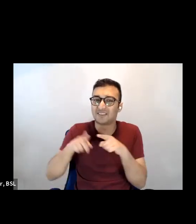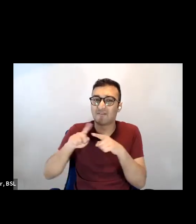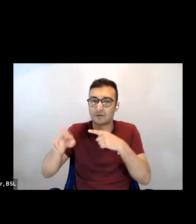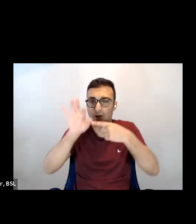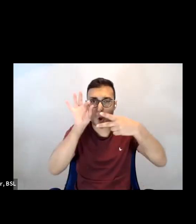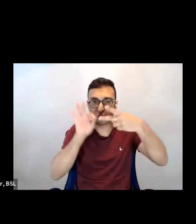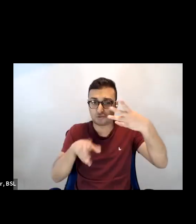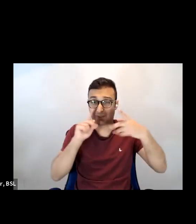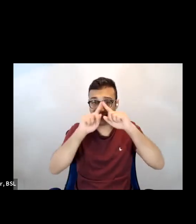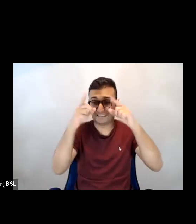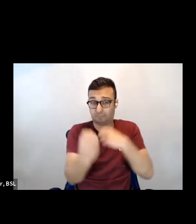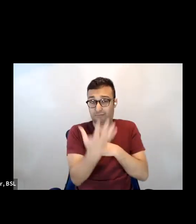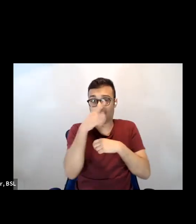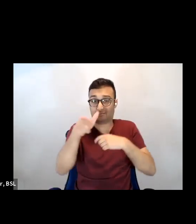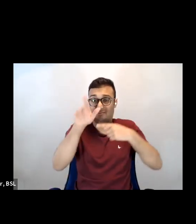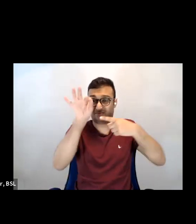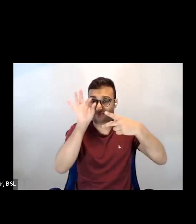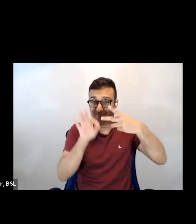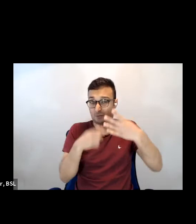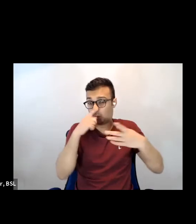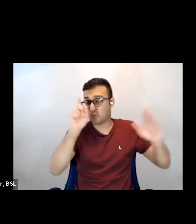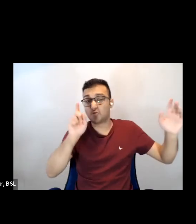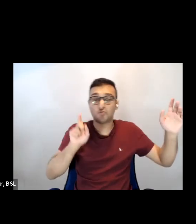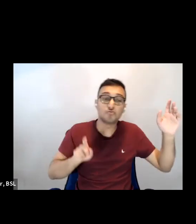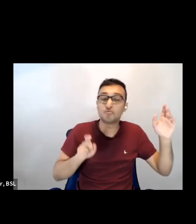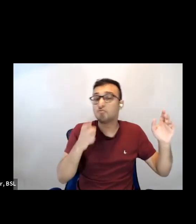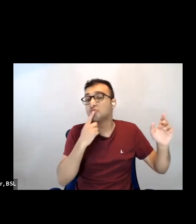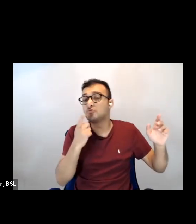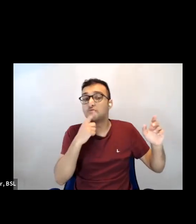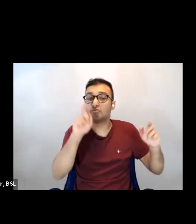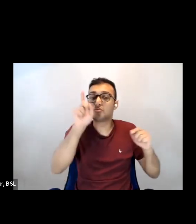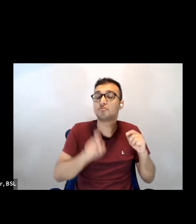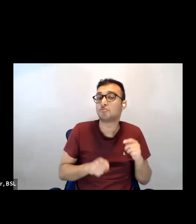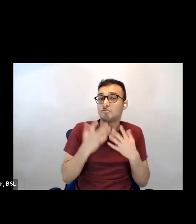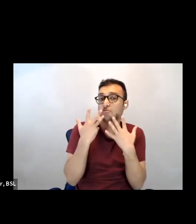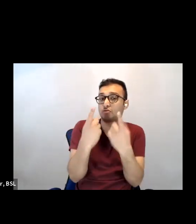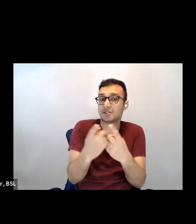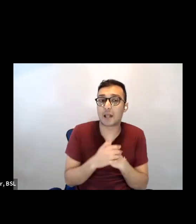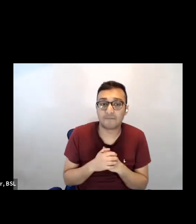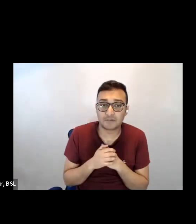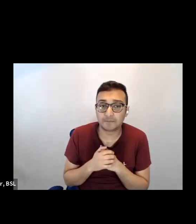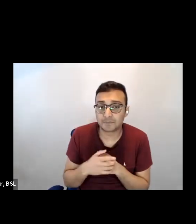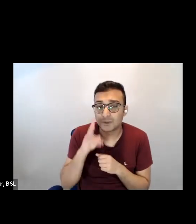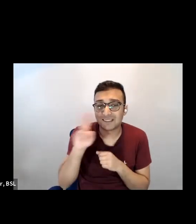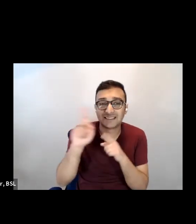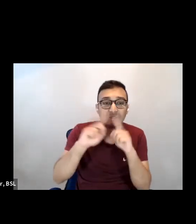mobility, communication, cognition, and self-care. So please